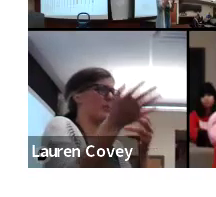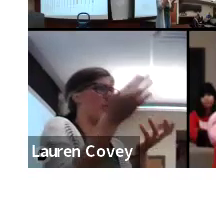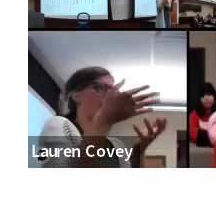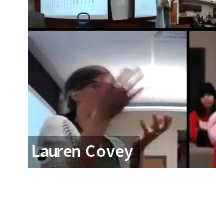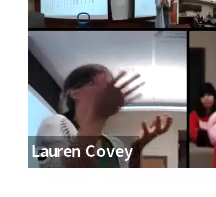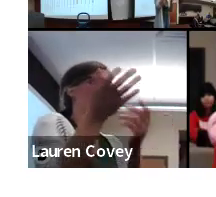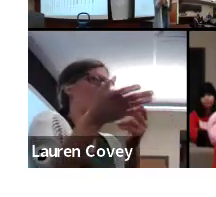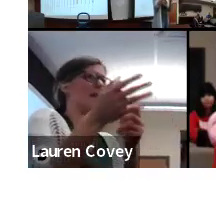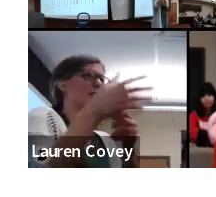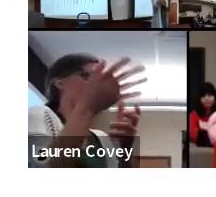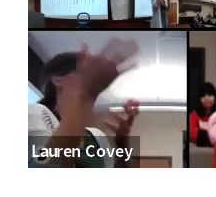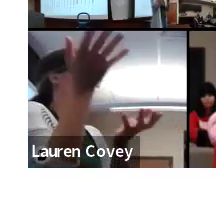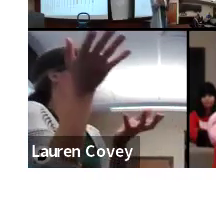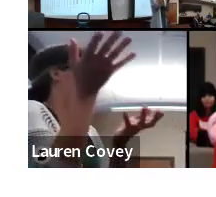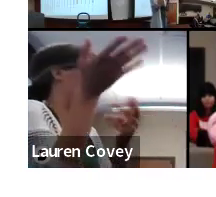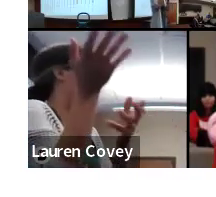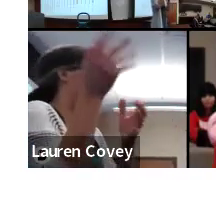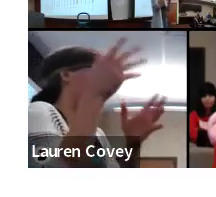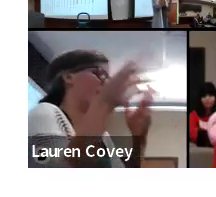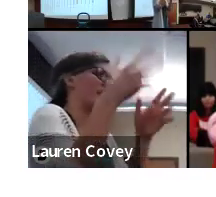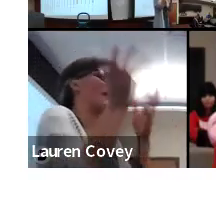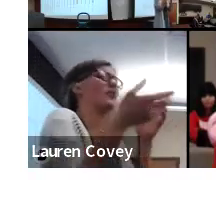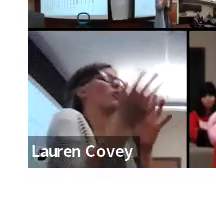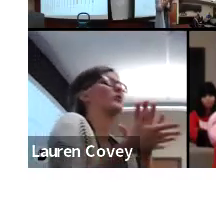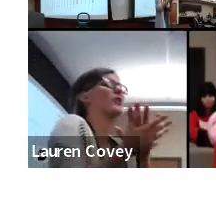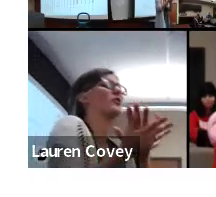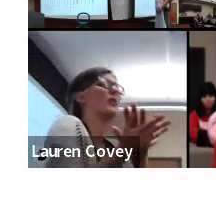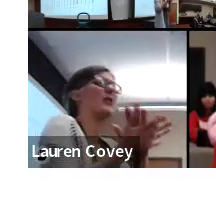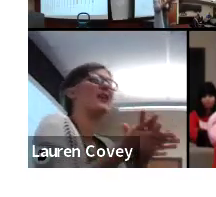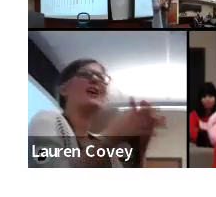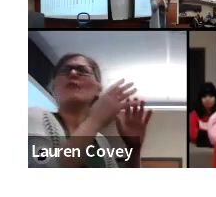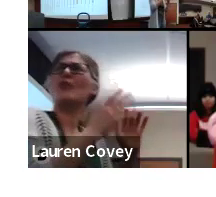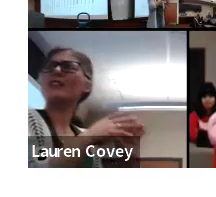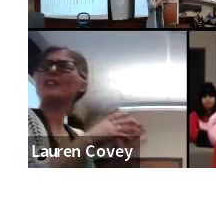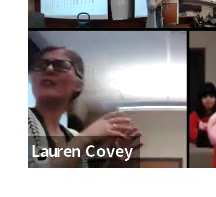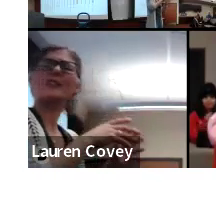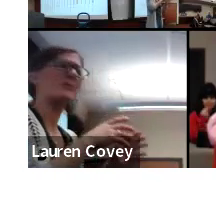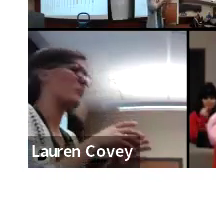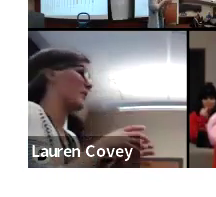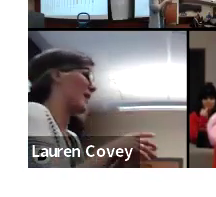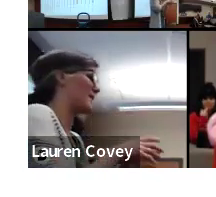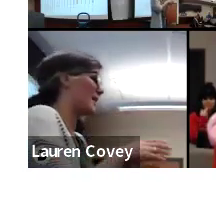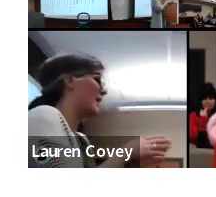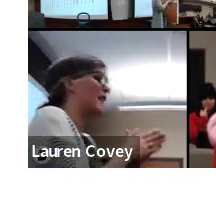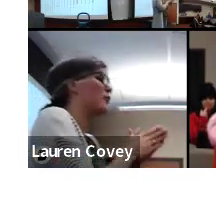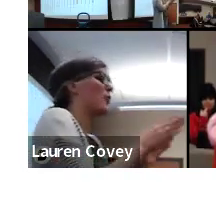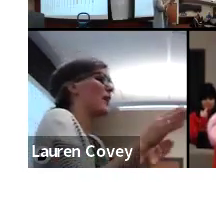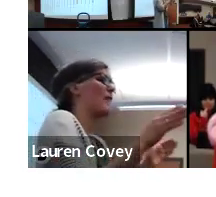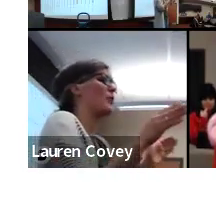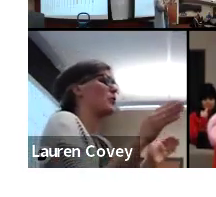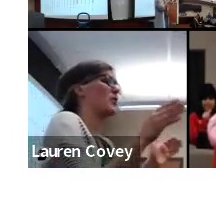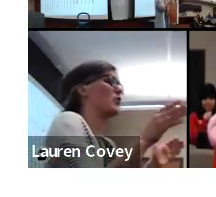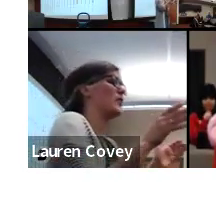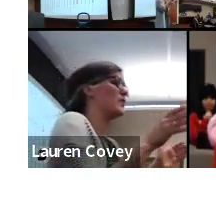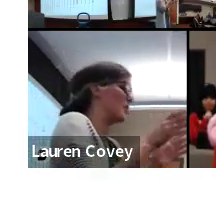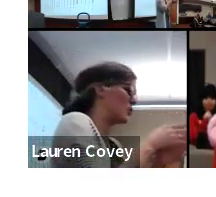some people perform actually really well and vocabulary acquisition seems to be not effective. There's all sorts of things going on. For this, it does seem to be the case that if you don't